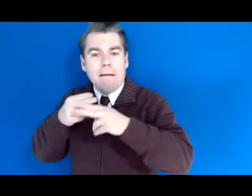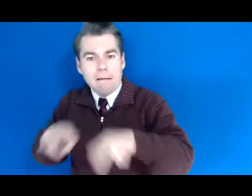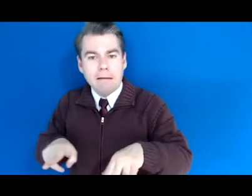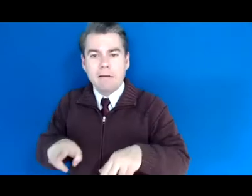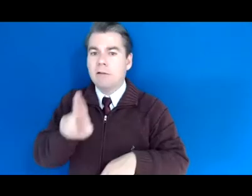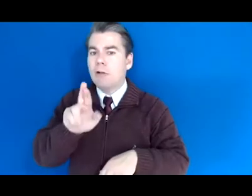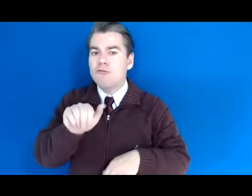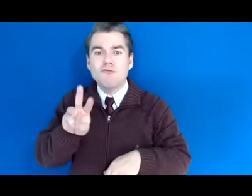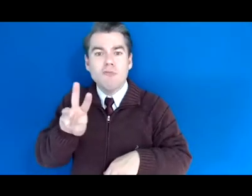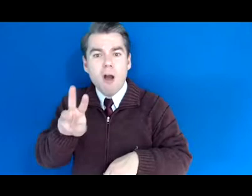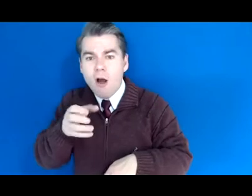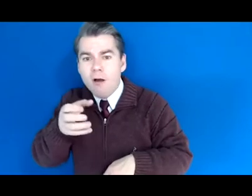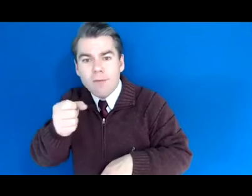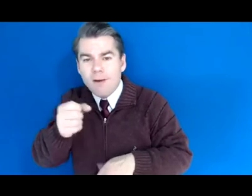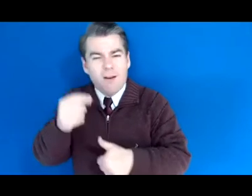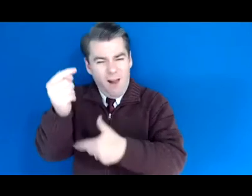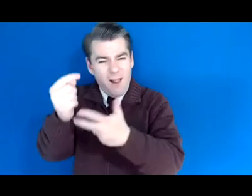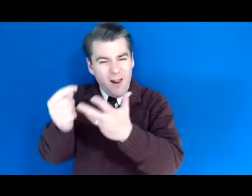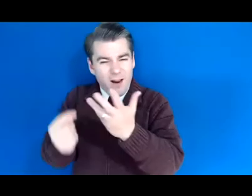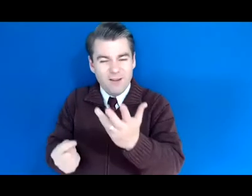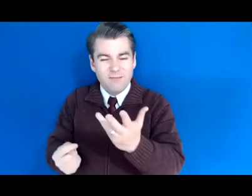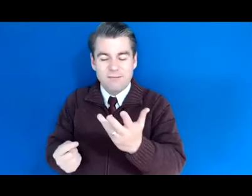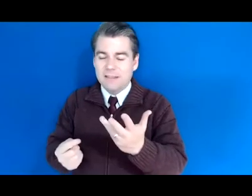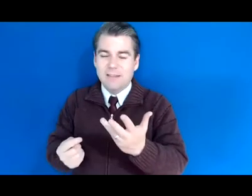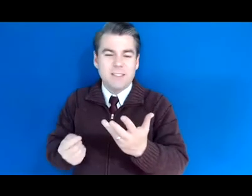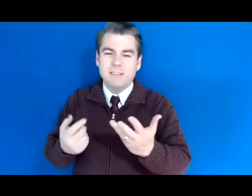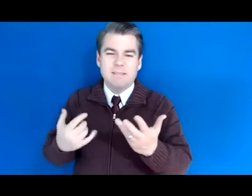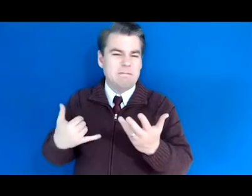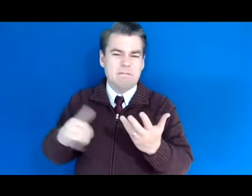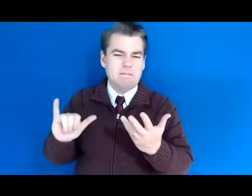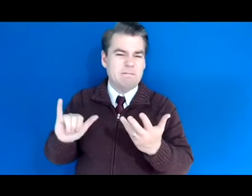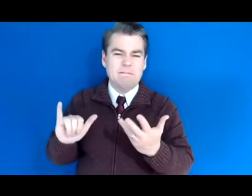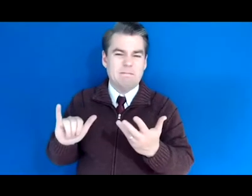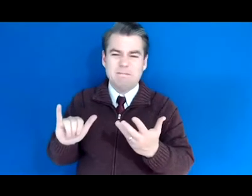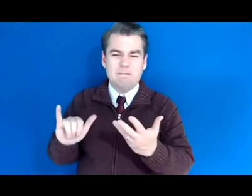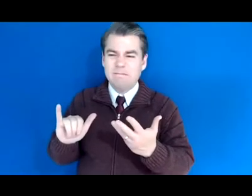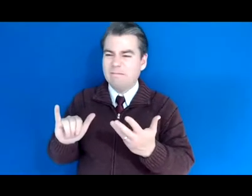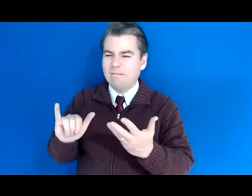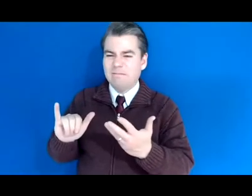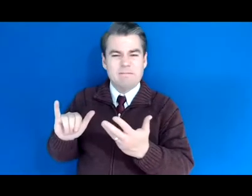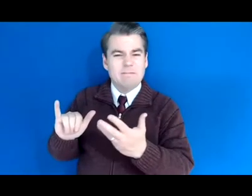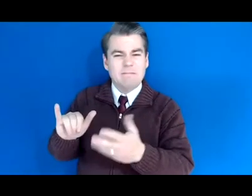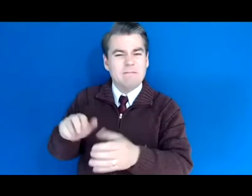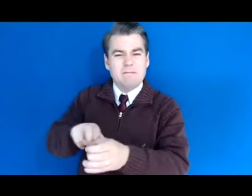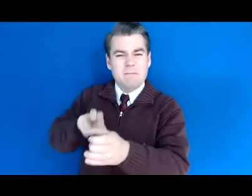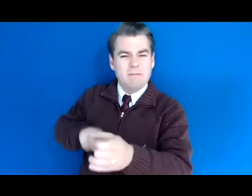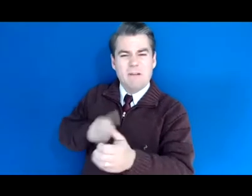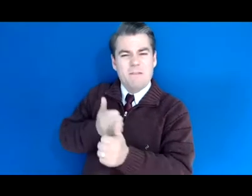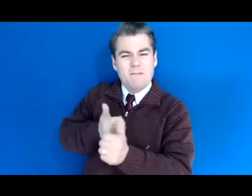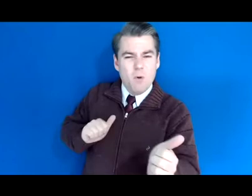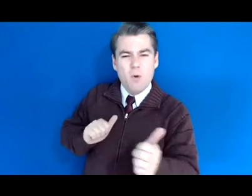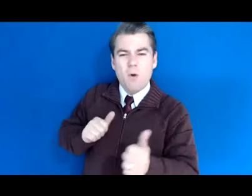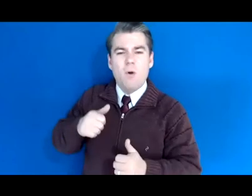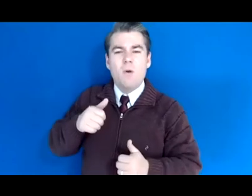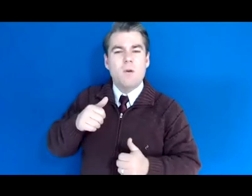all, etc., it's pretty impossible to escape from other disruptors like pollution,